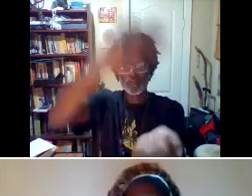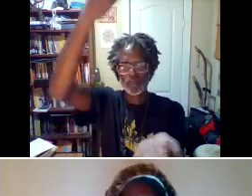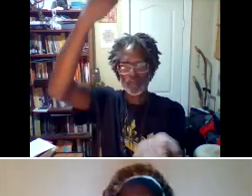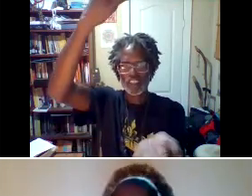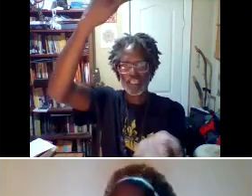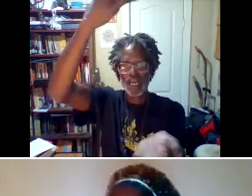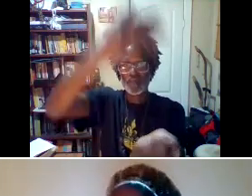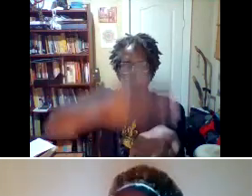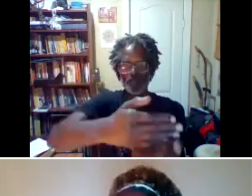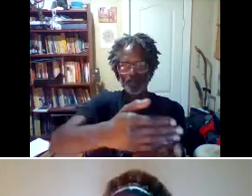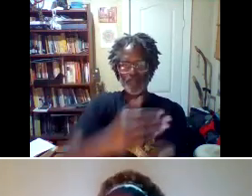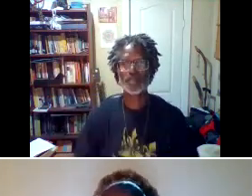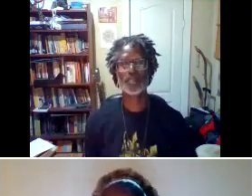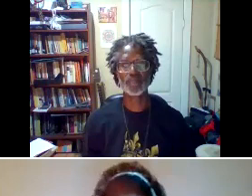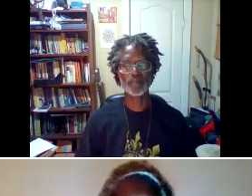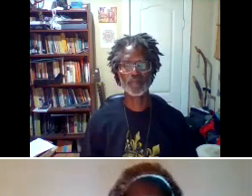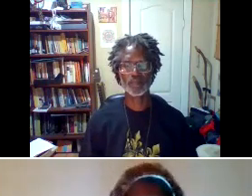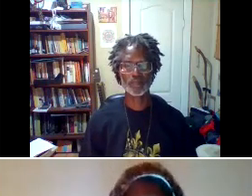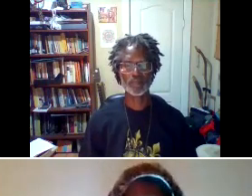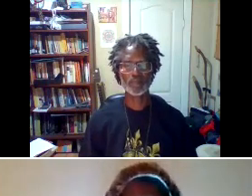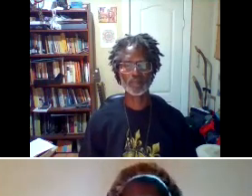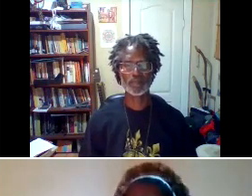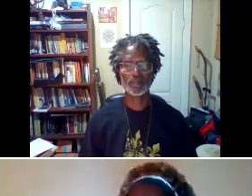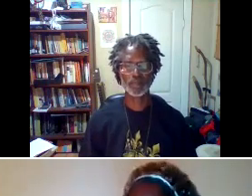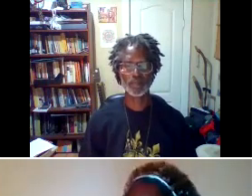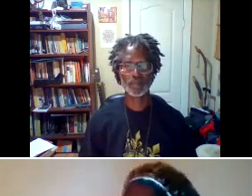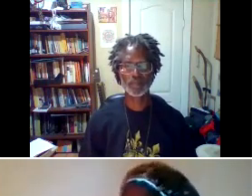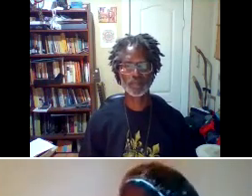Okay. And then funny would be